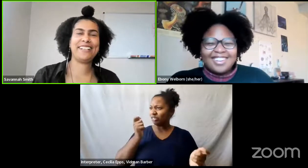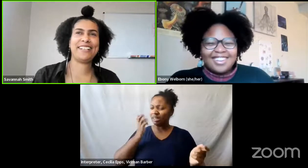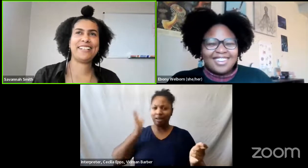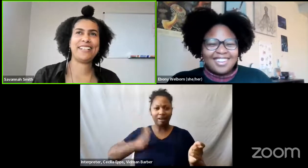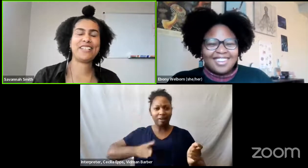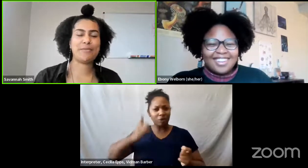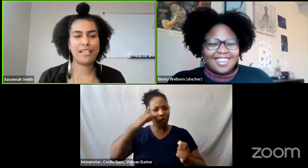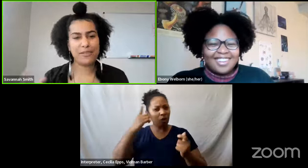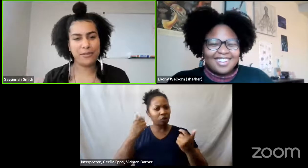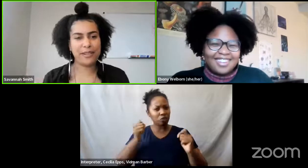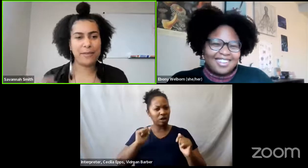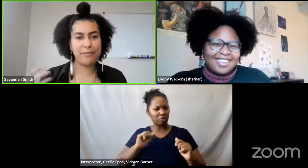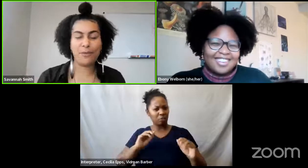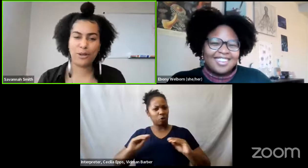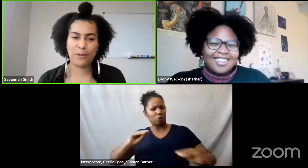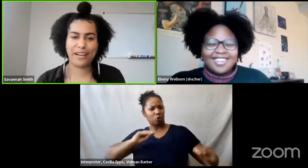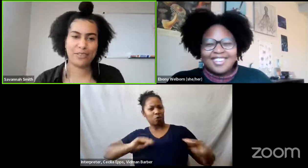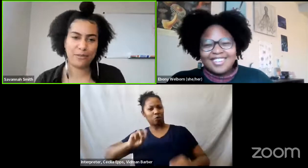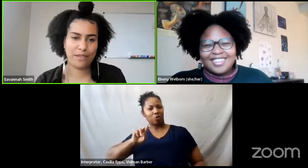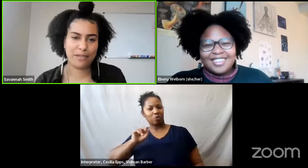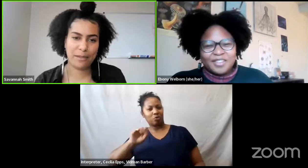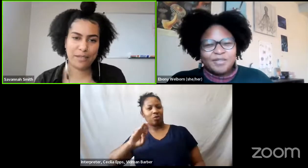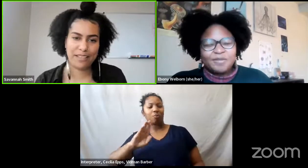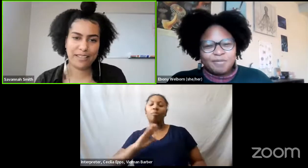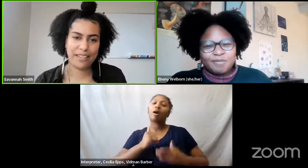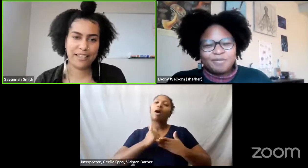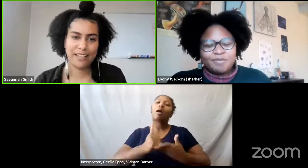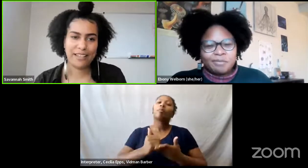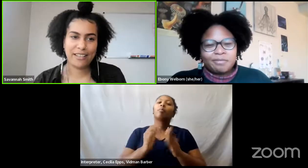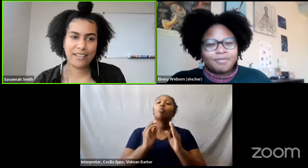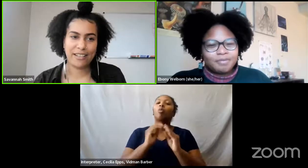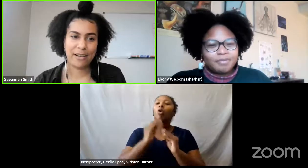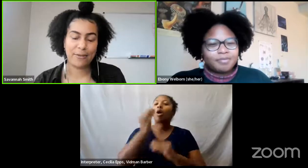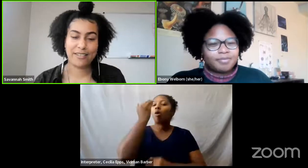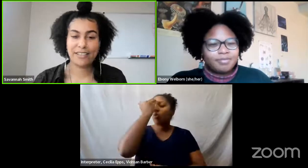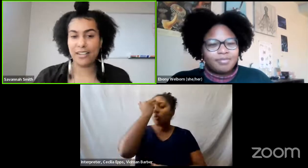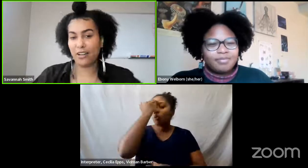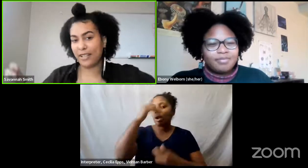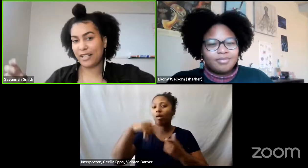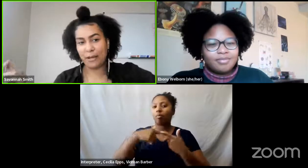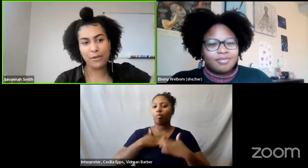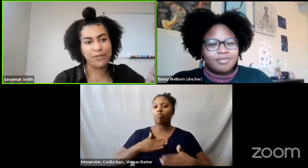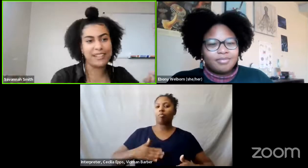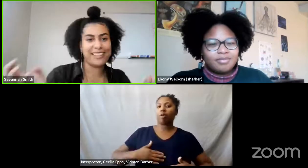Or it just it made me more aware of different parts of my body that I was